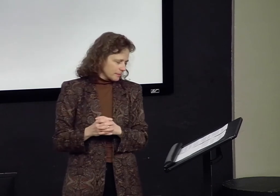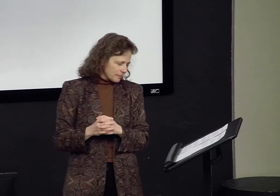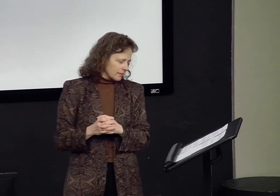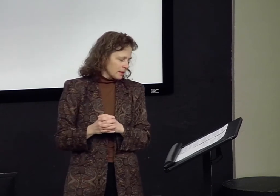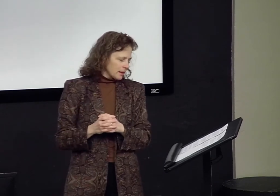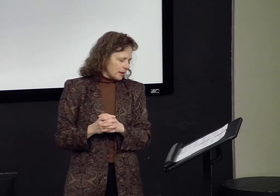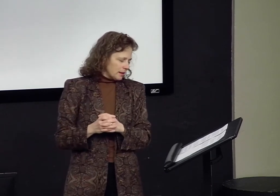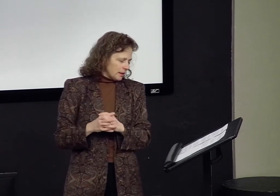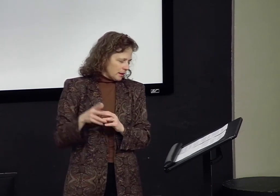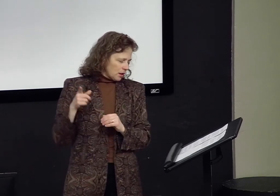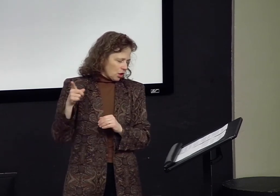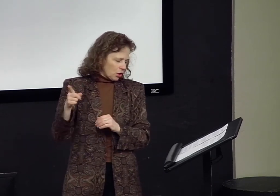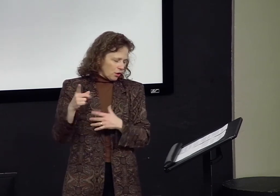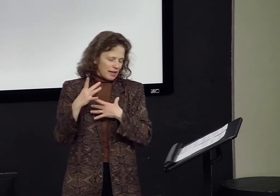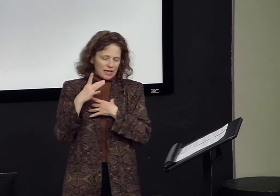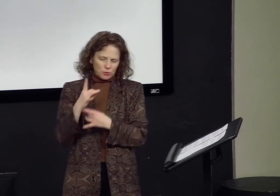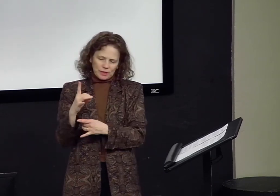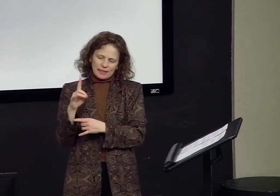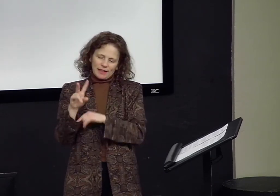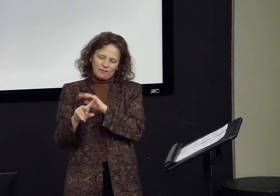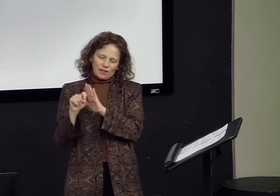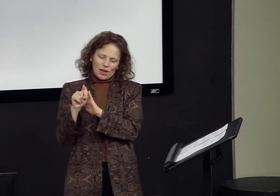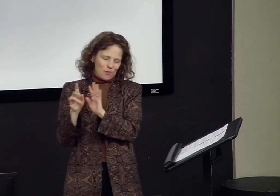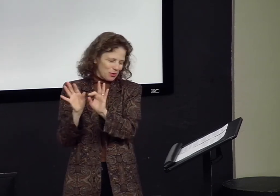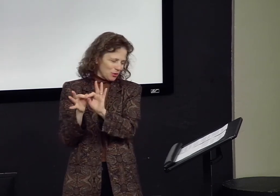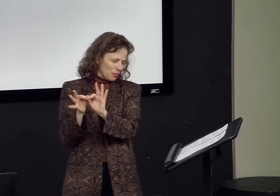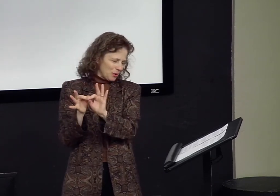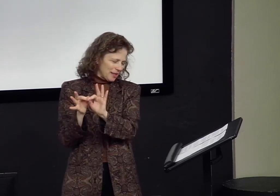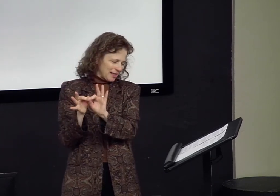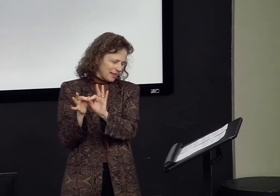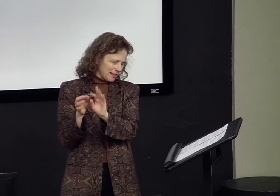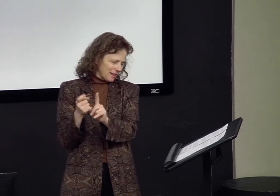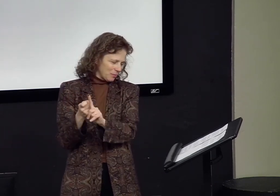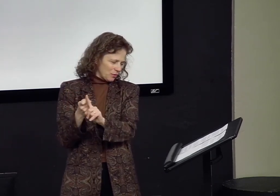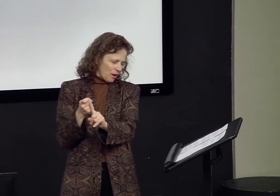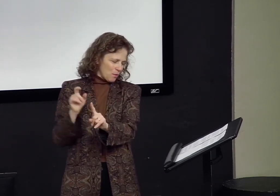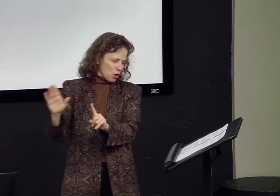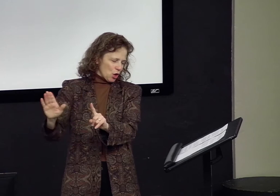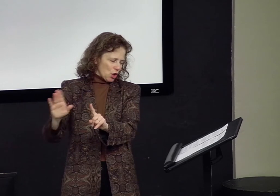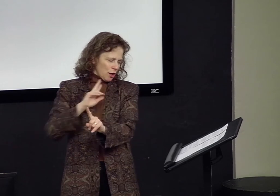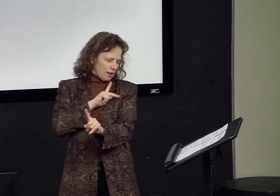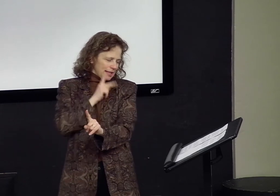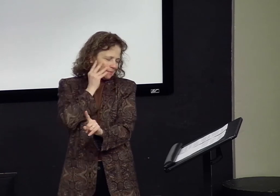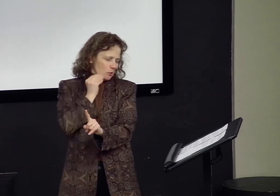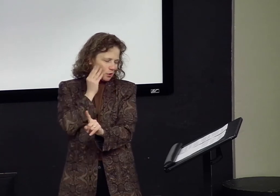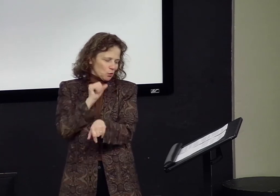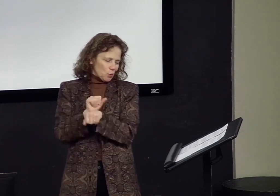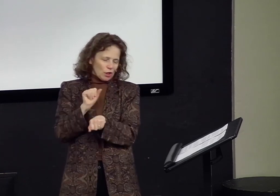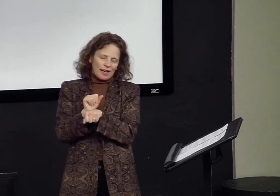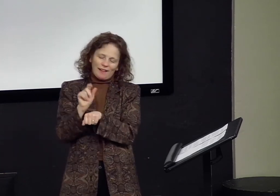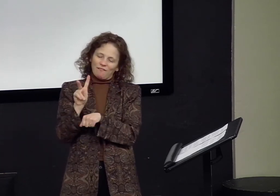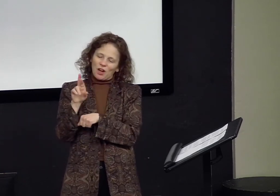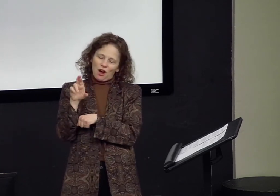She's studying interpreting research and pedagogy and looking at video interpreting